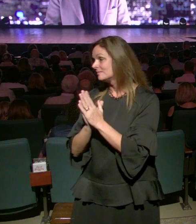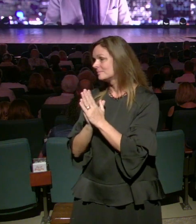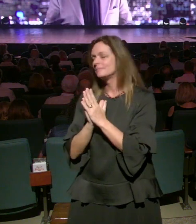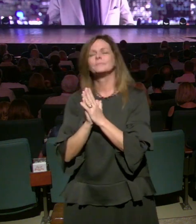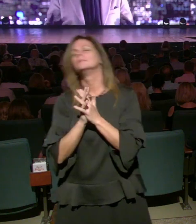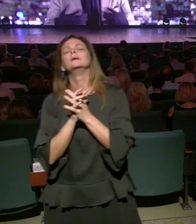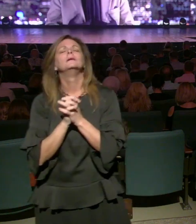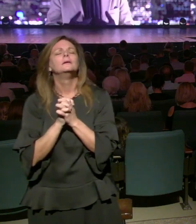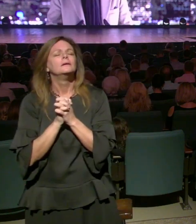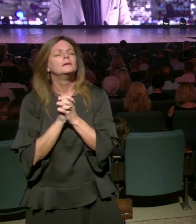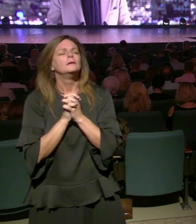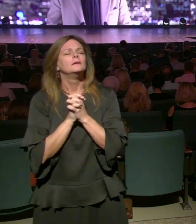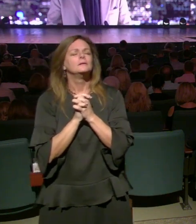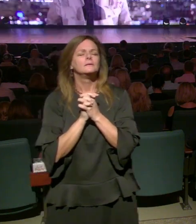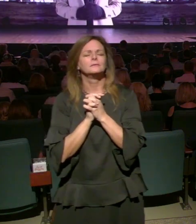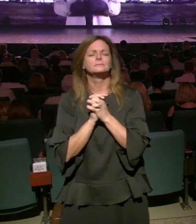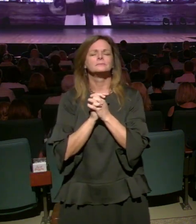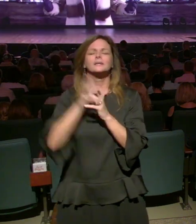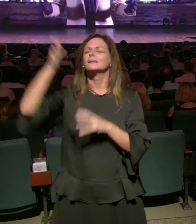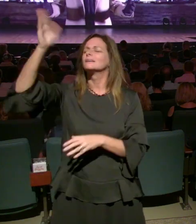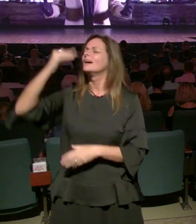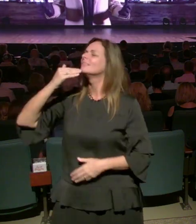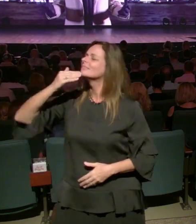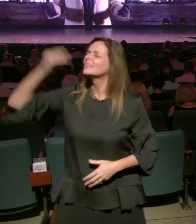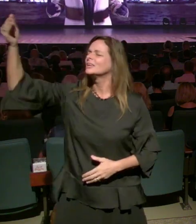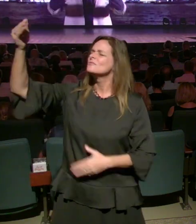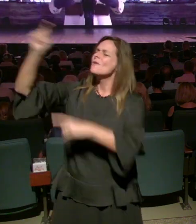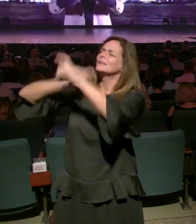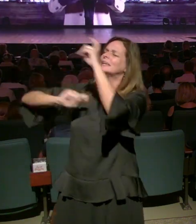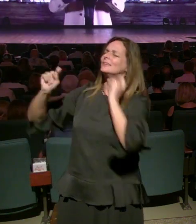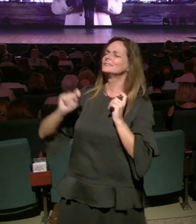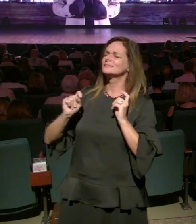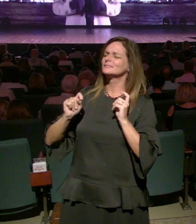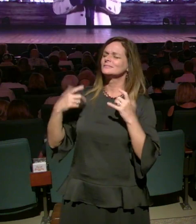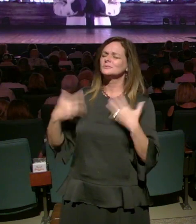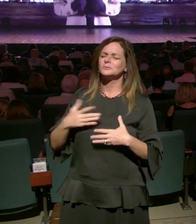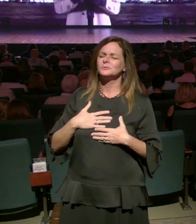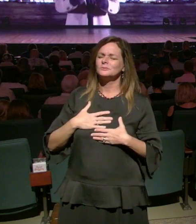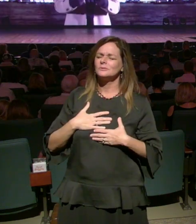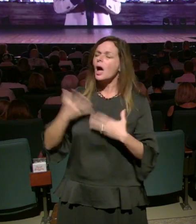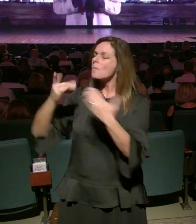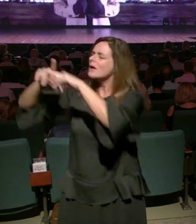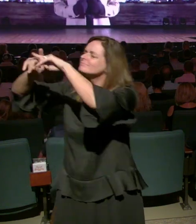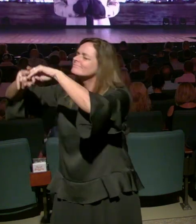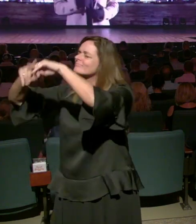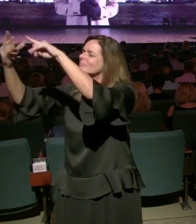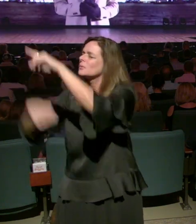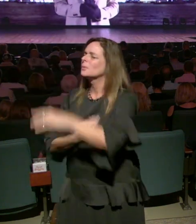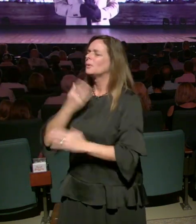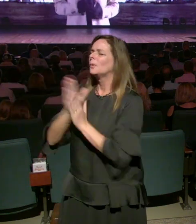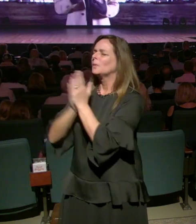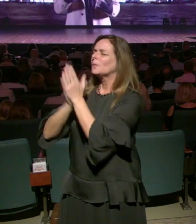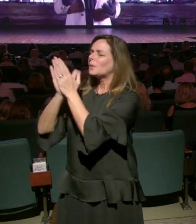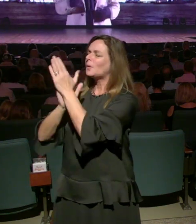and everything that he is in our life. Thank you that each and every one of us can receive the hope and the life that only Jesus can give on this